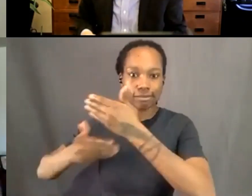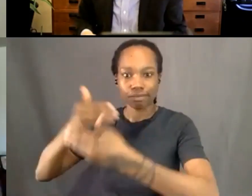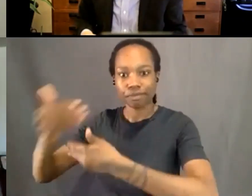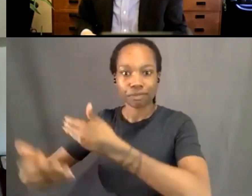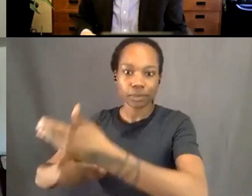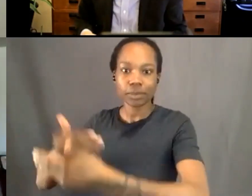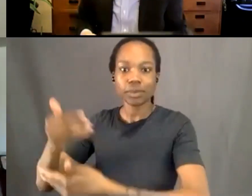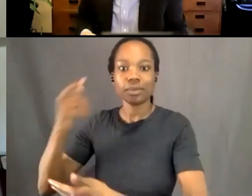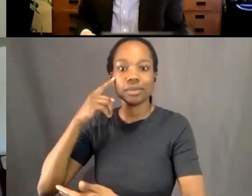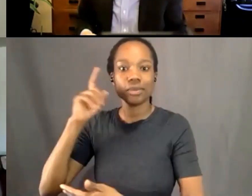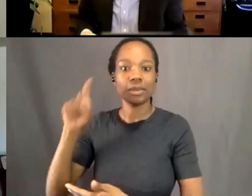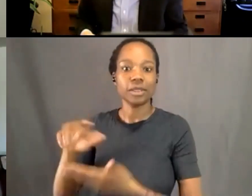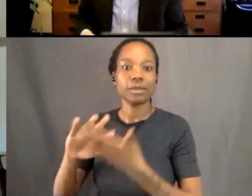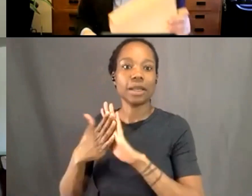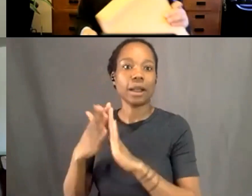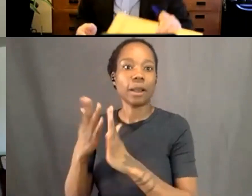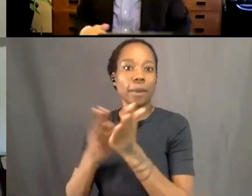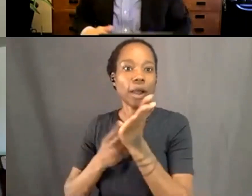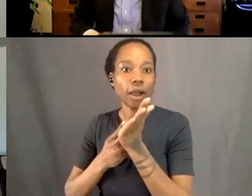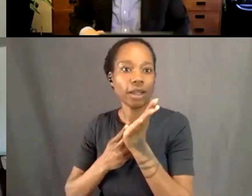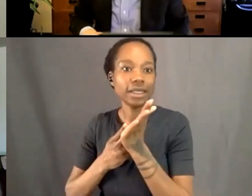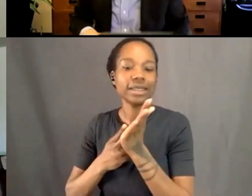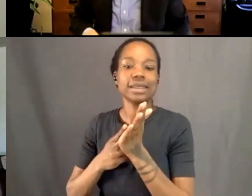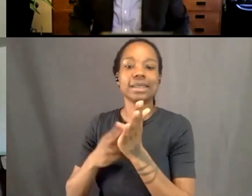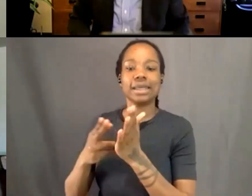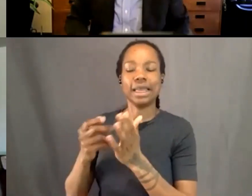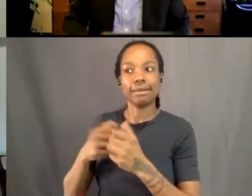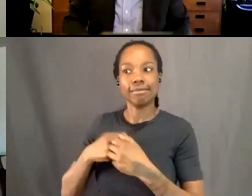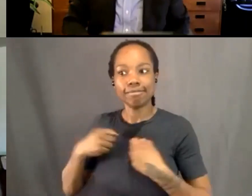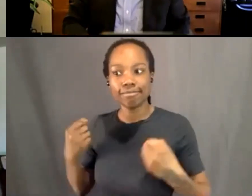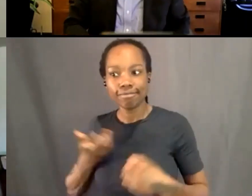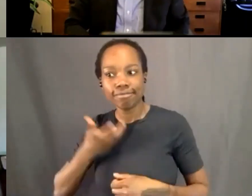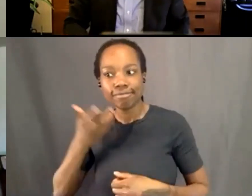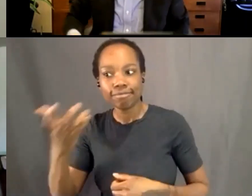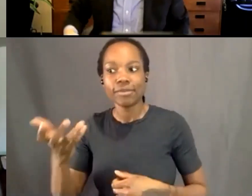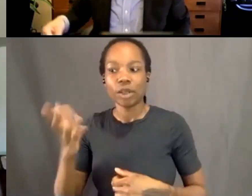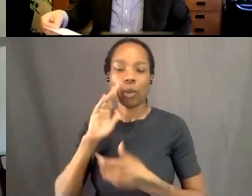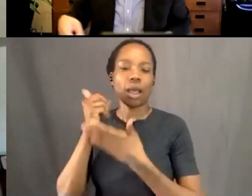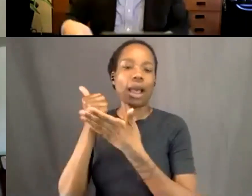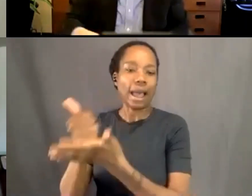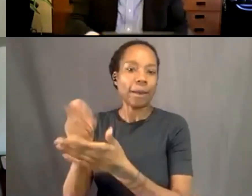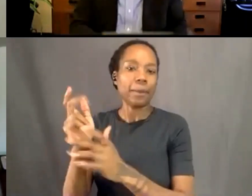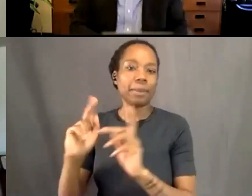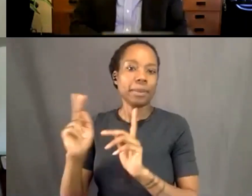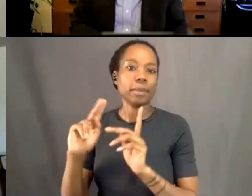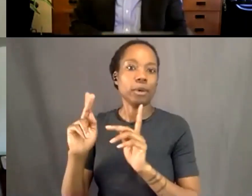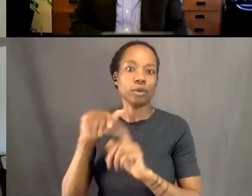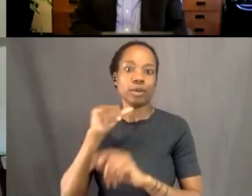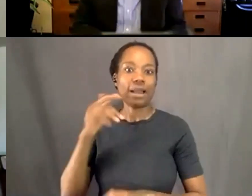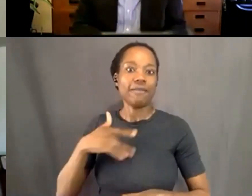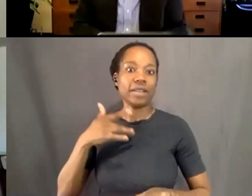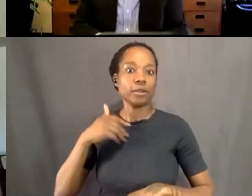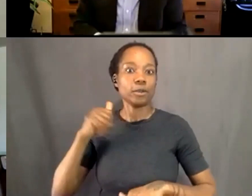front about those things will be very helpful in helping people overcome this hesitancy.